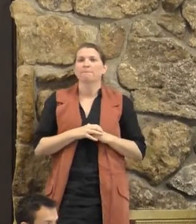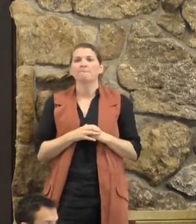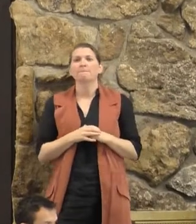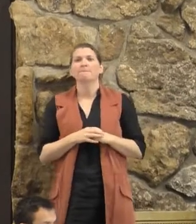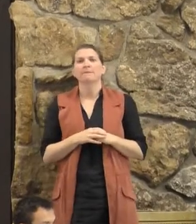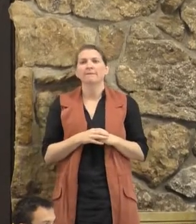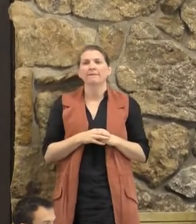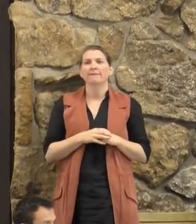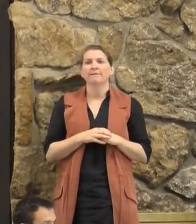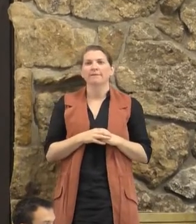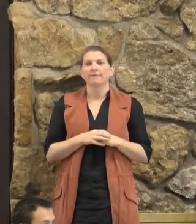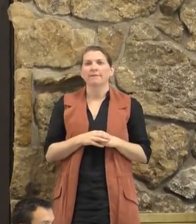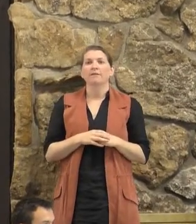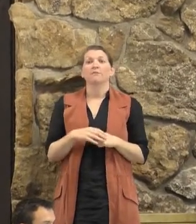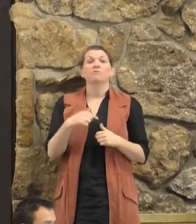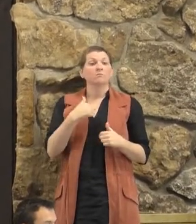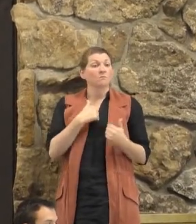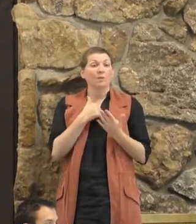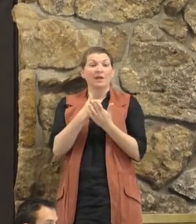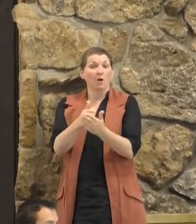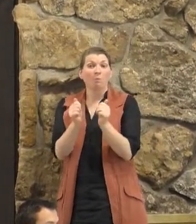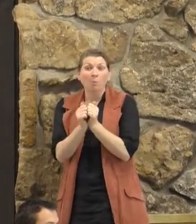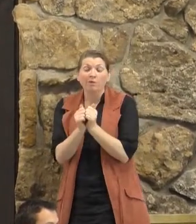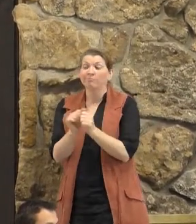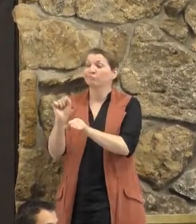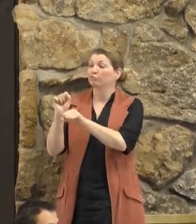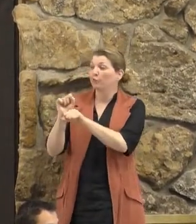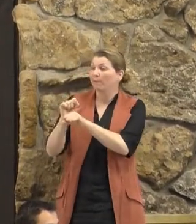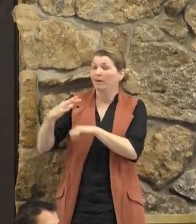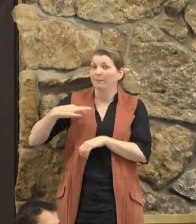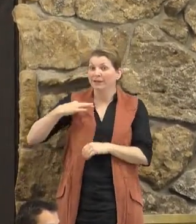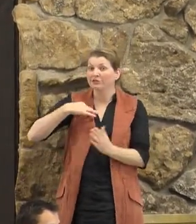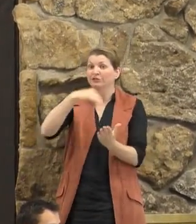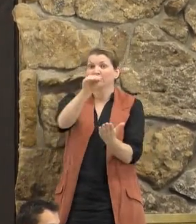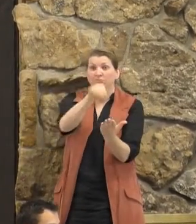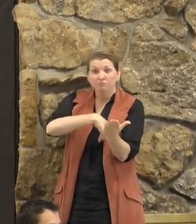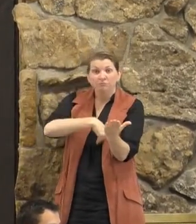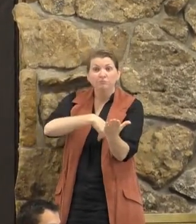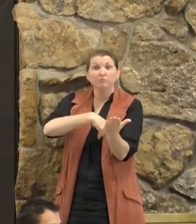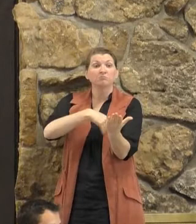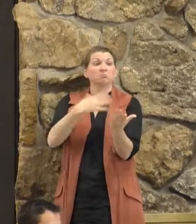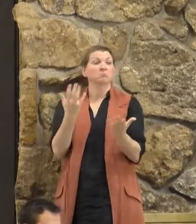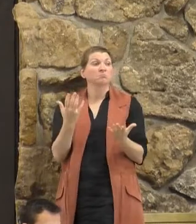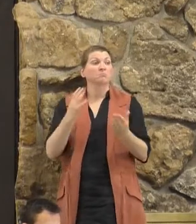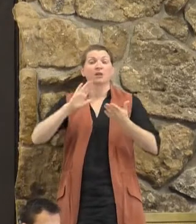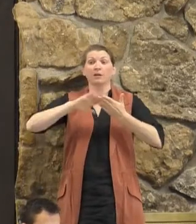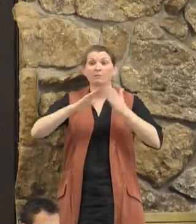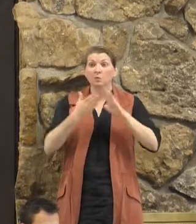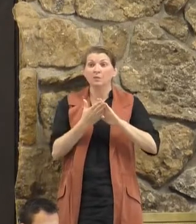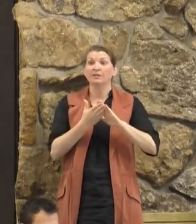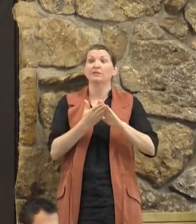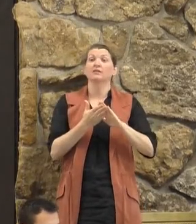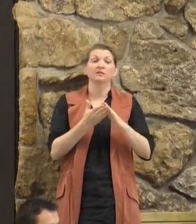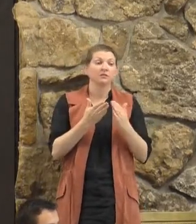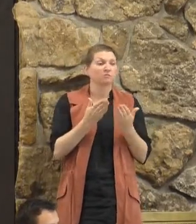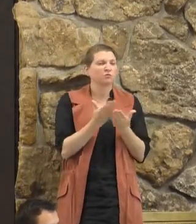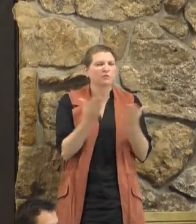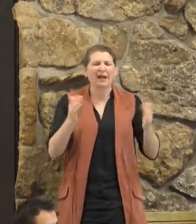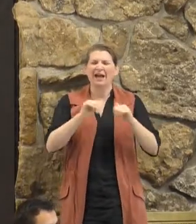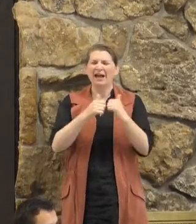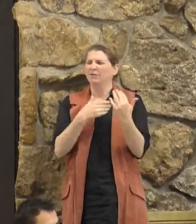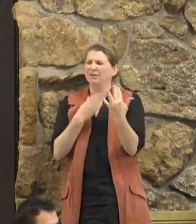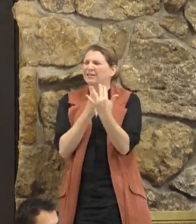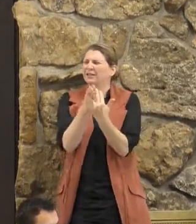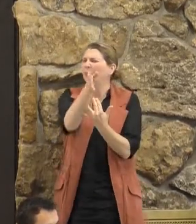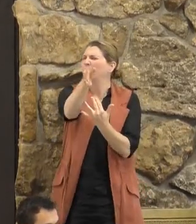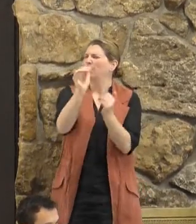applications, we help with navigating community resources. So just wanted to give you the heads up that that's what